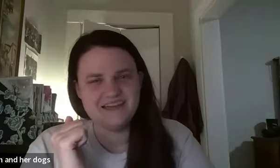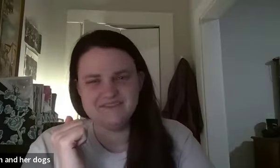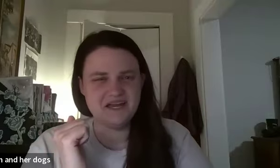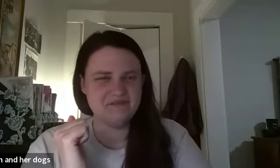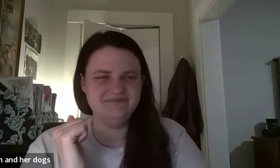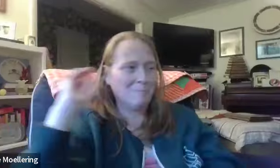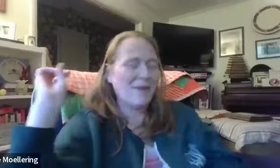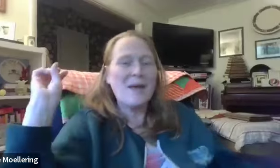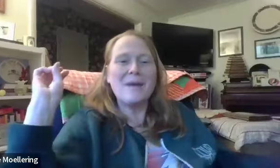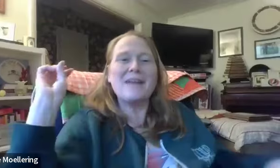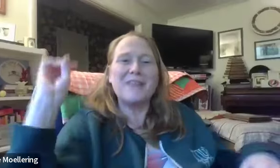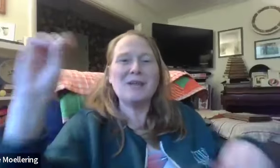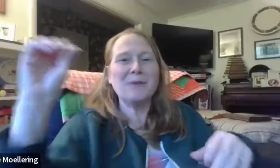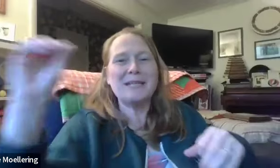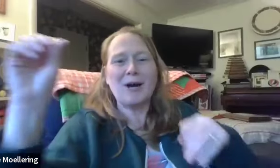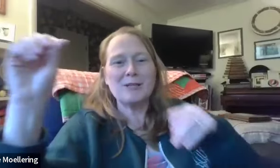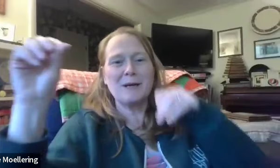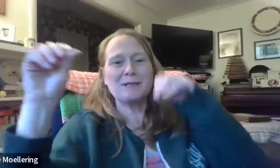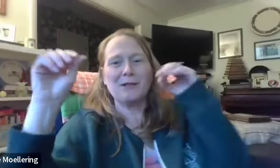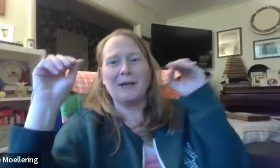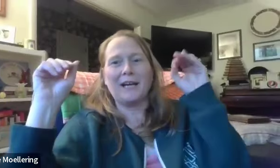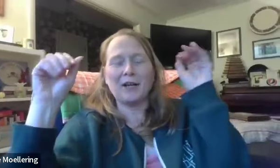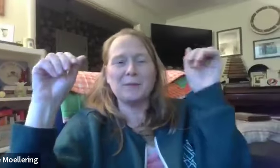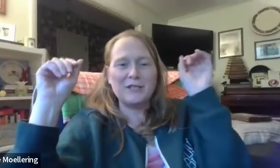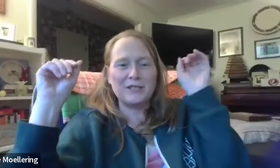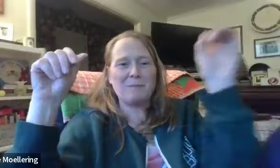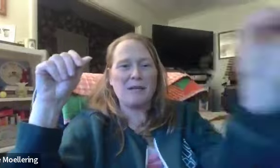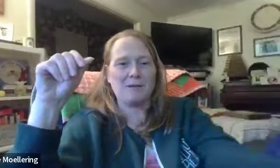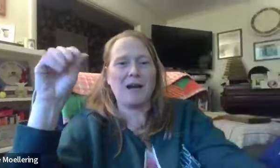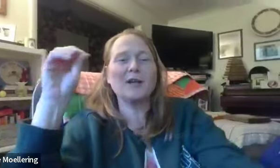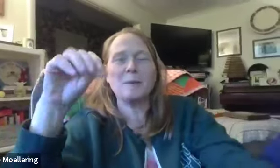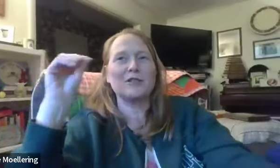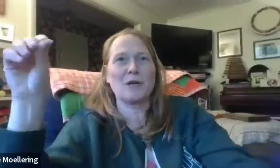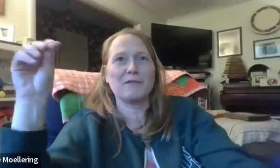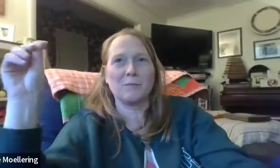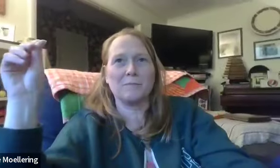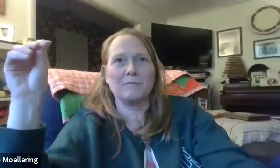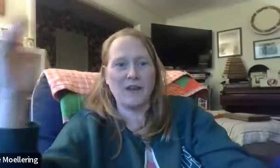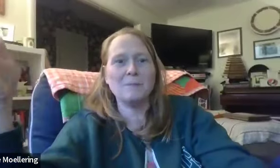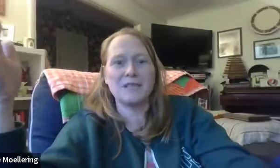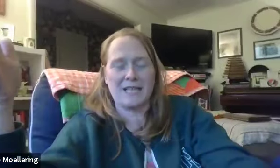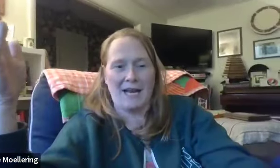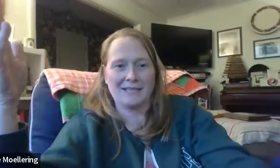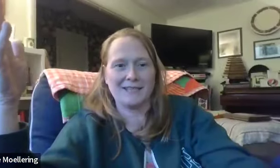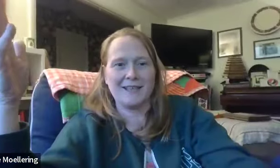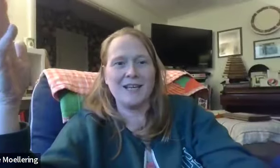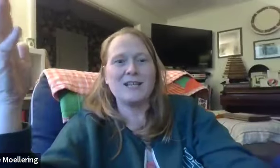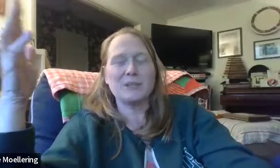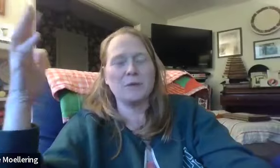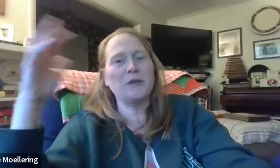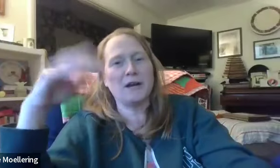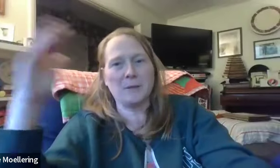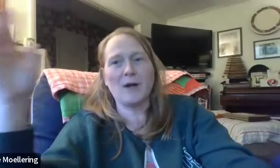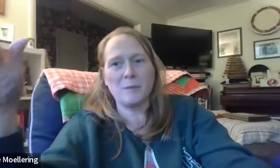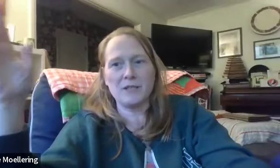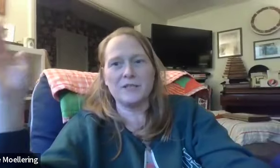every I time. know. And I'm like, I wait, think we had talked about doing occupations right after family signs. yes. So we would And do I'm occupations